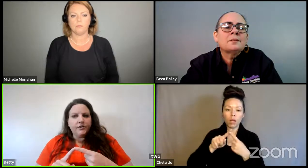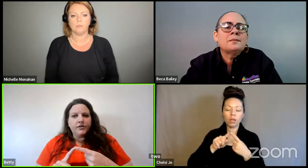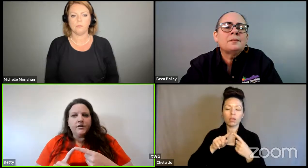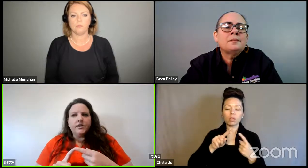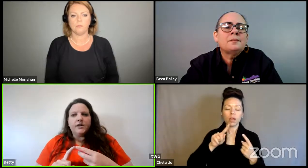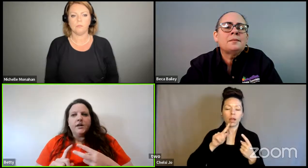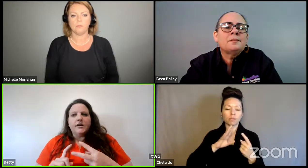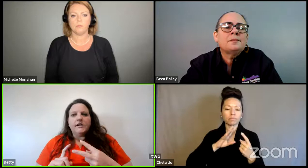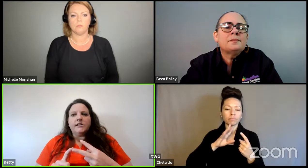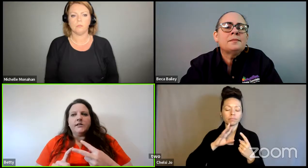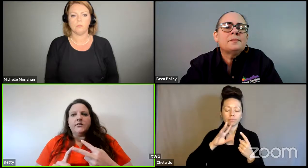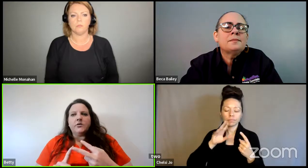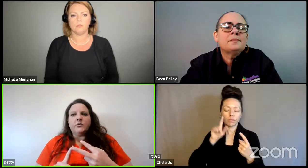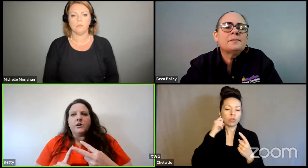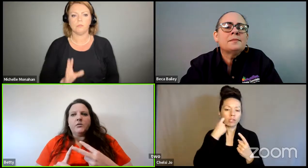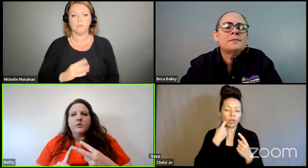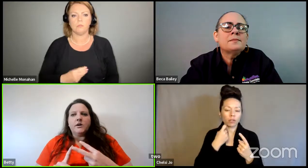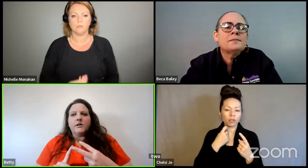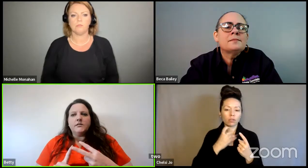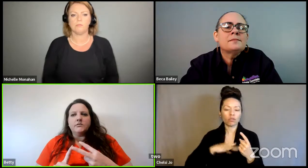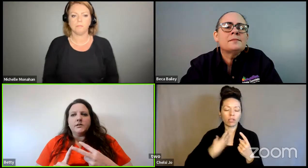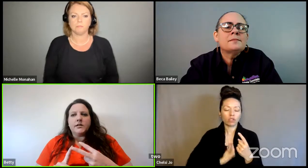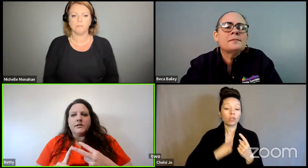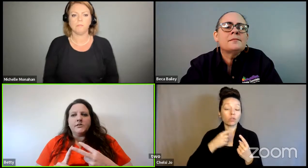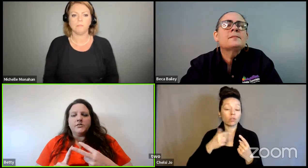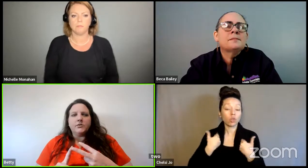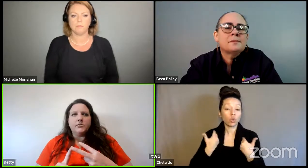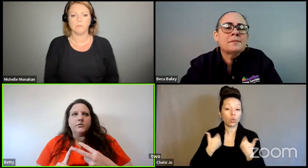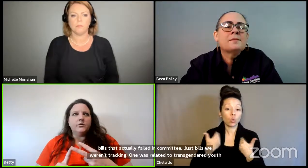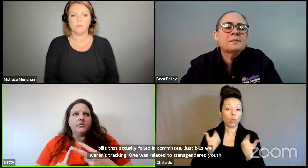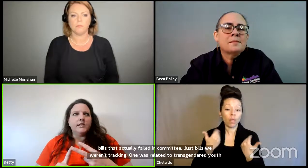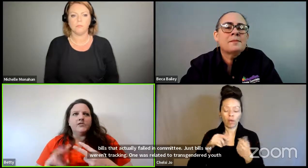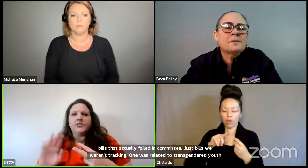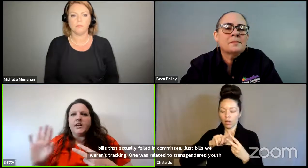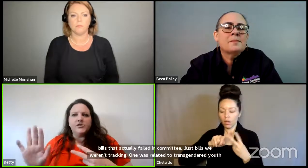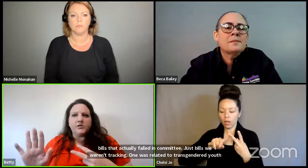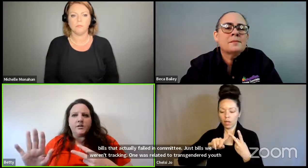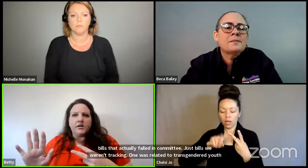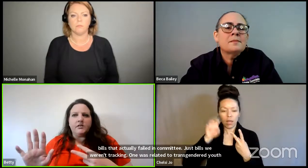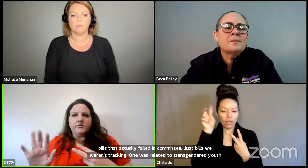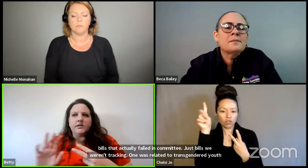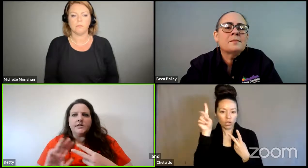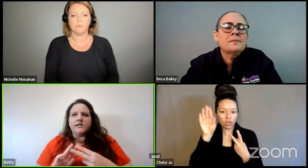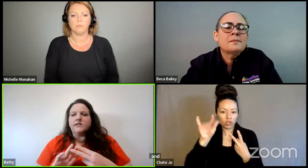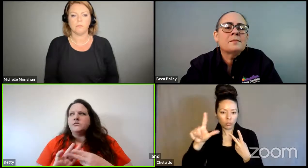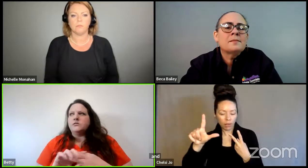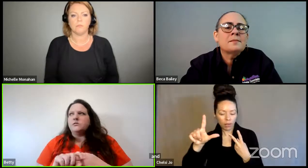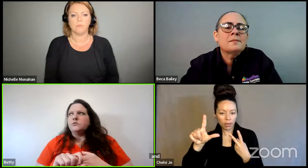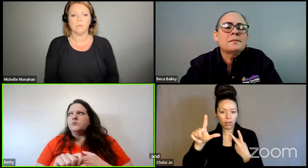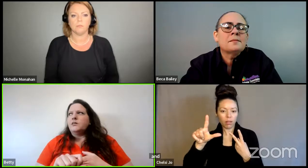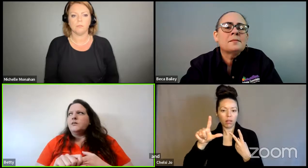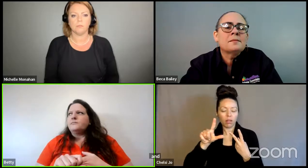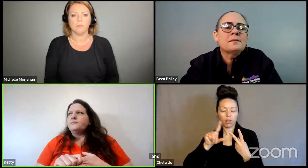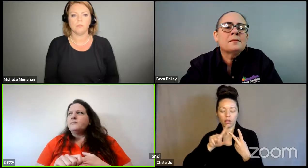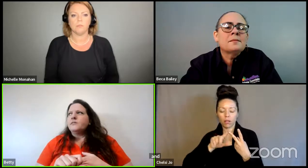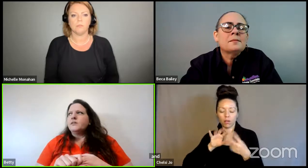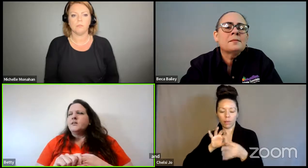transgendered youth, and another one was related to an education bill related